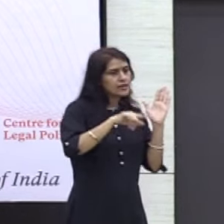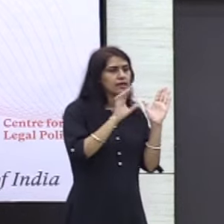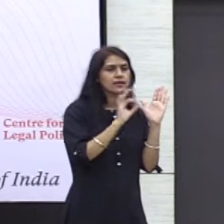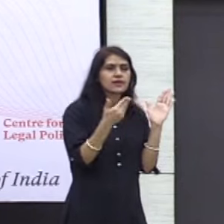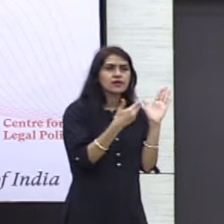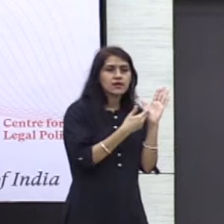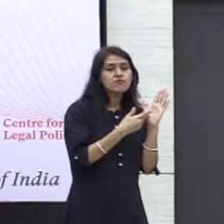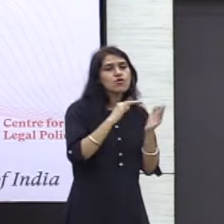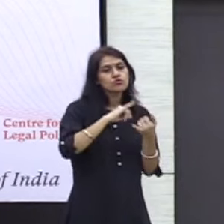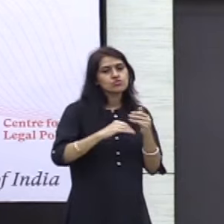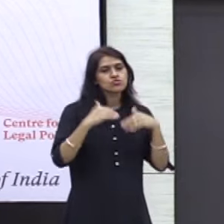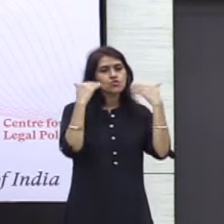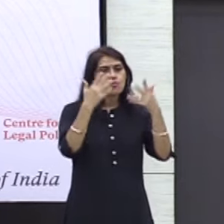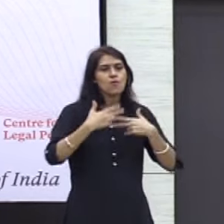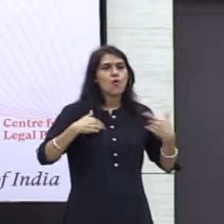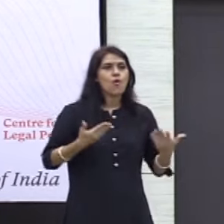decided by the Supreme Court as well.